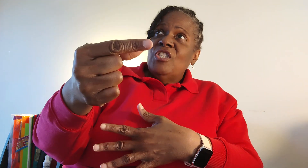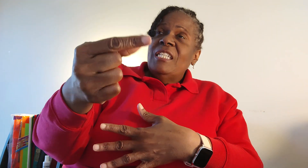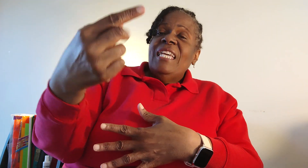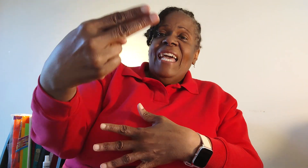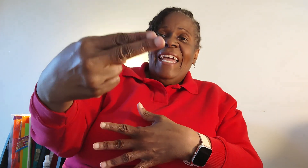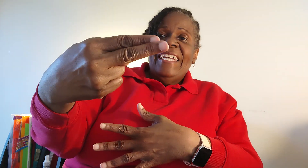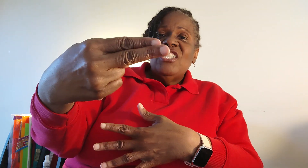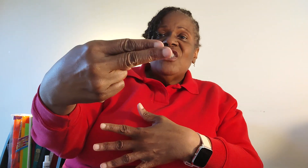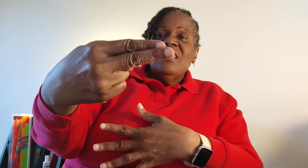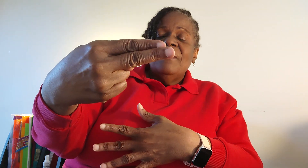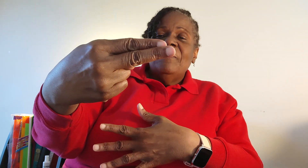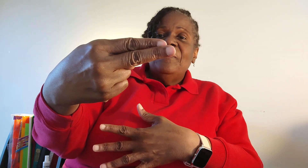G, H,